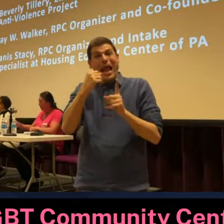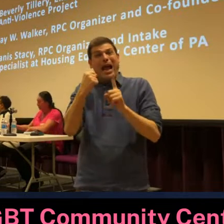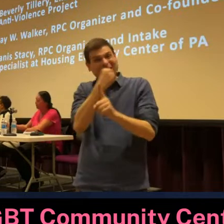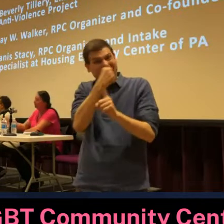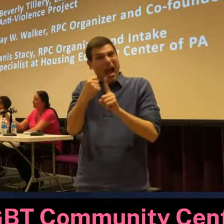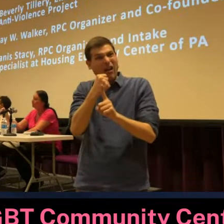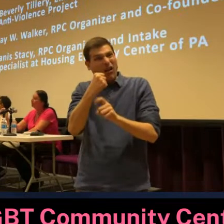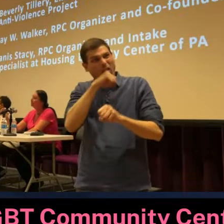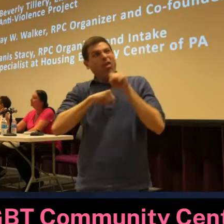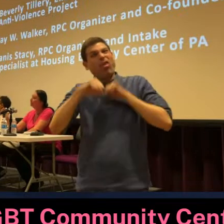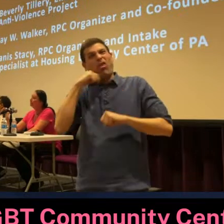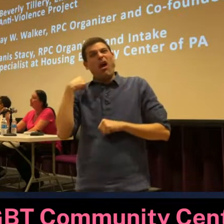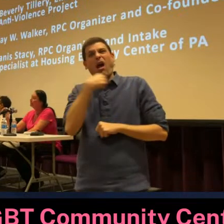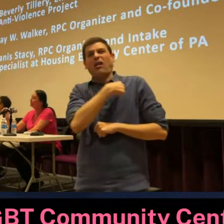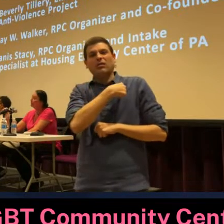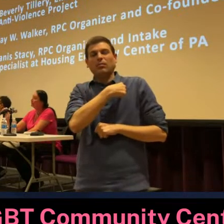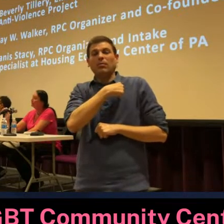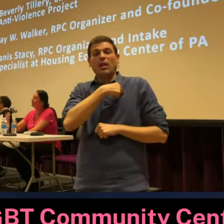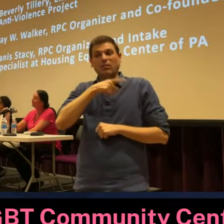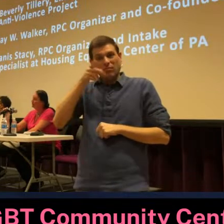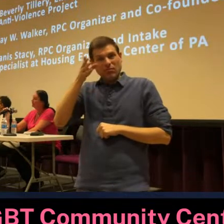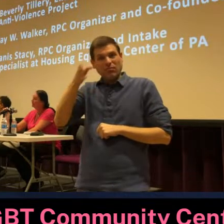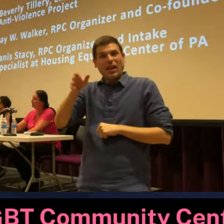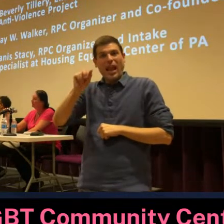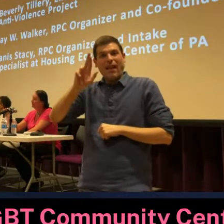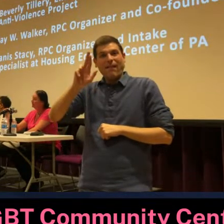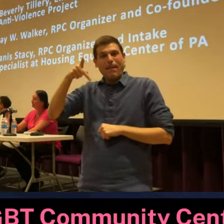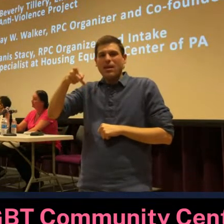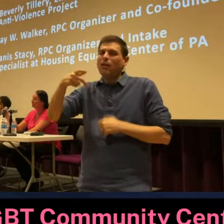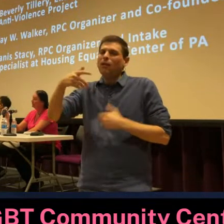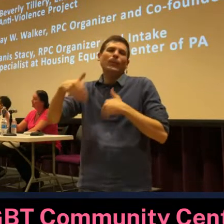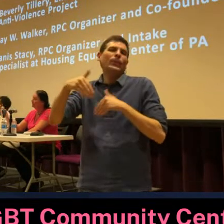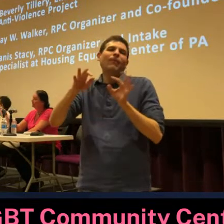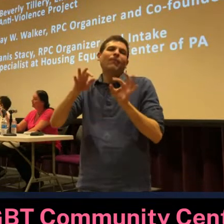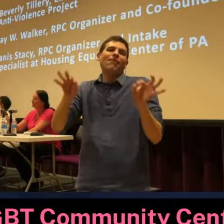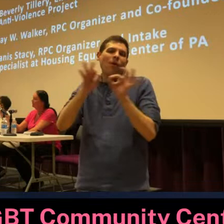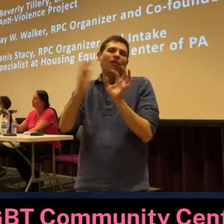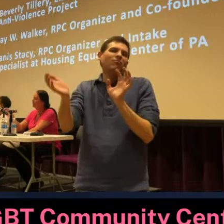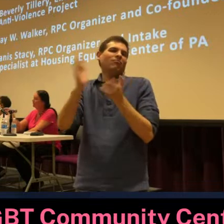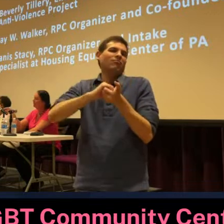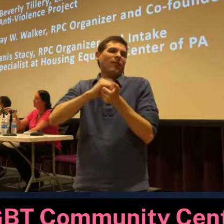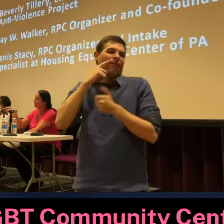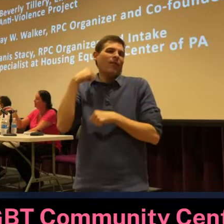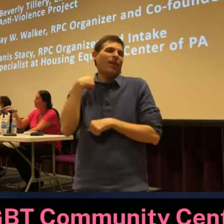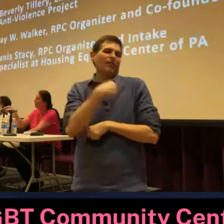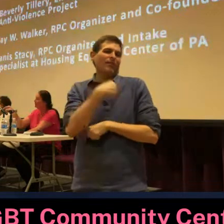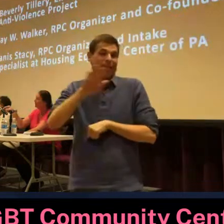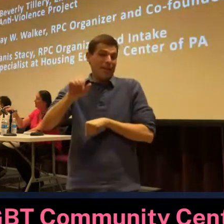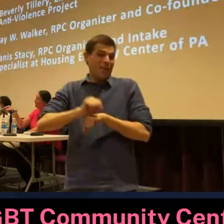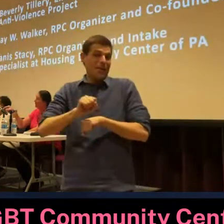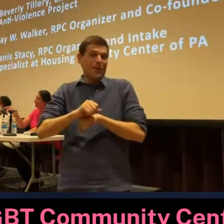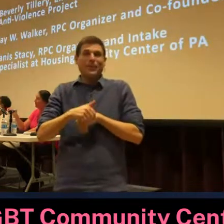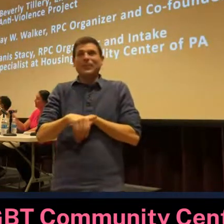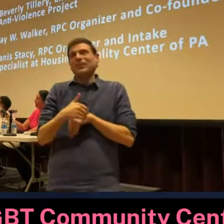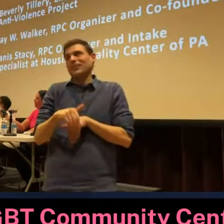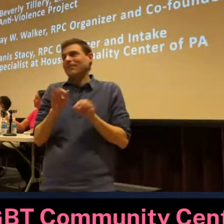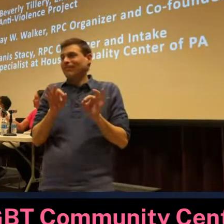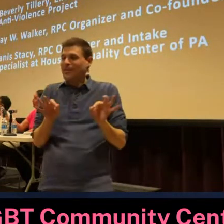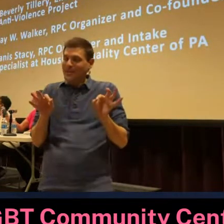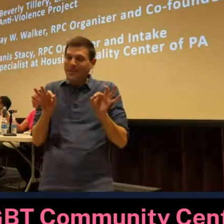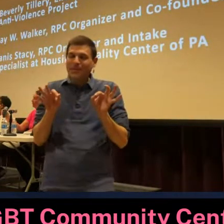And AVP's been incredibly valuable to us in the work that they've done. And